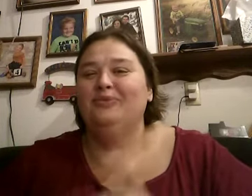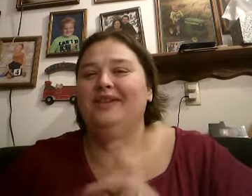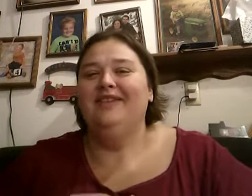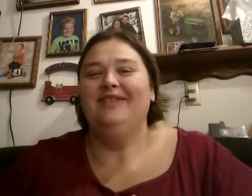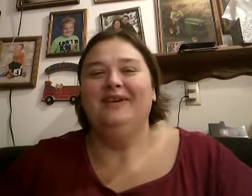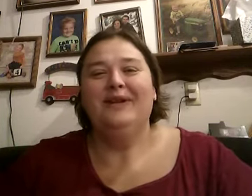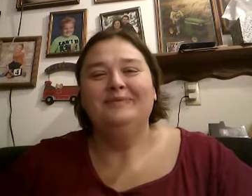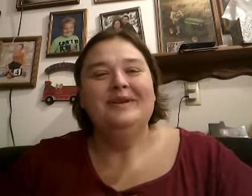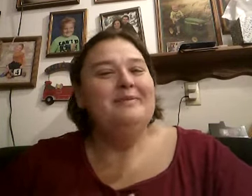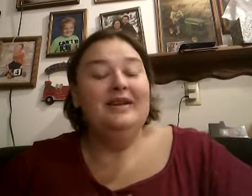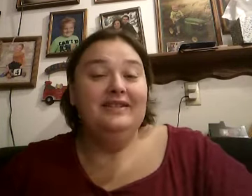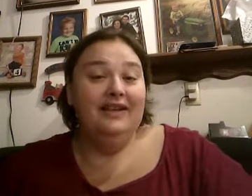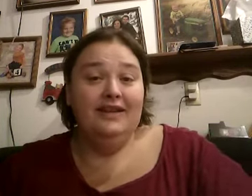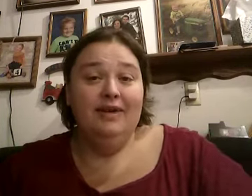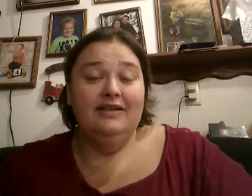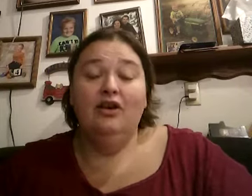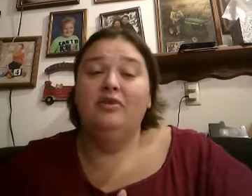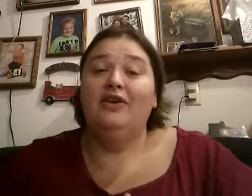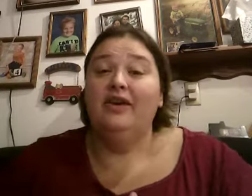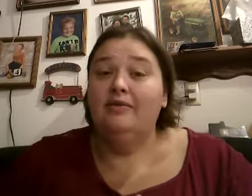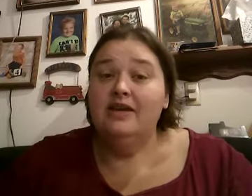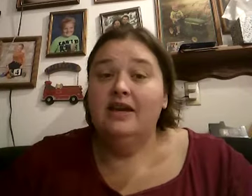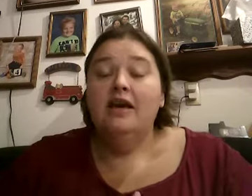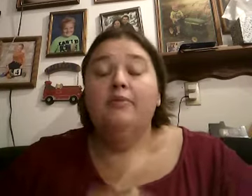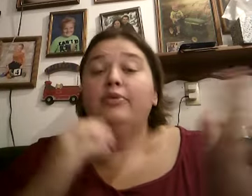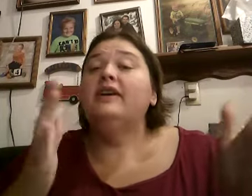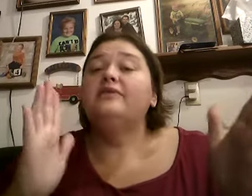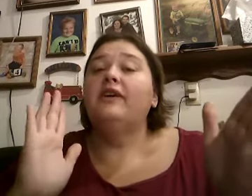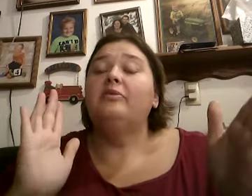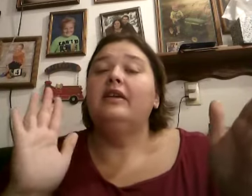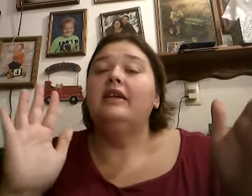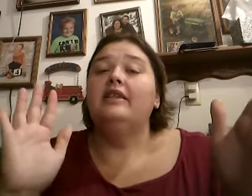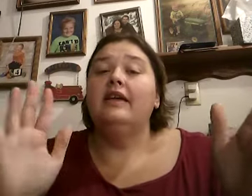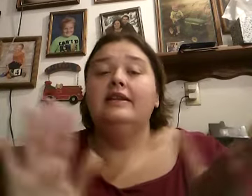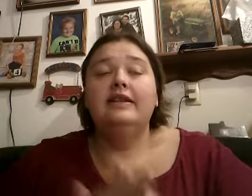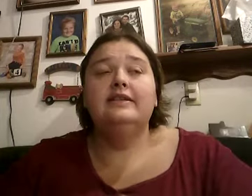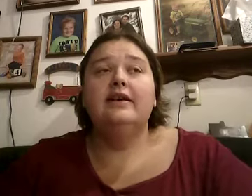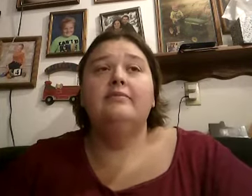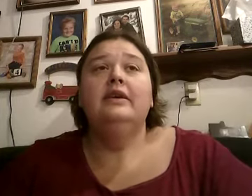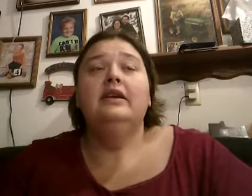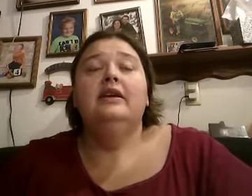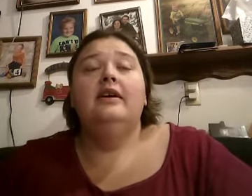with everything going on. But until next time, guys, I hope you have a great week. Prayers for everybody that needs them.